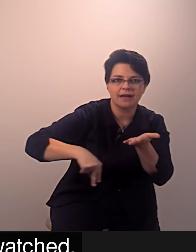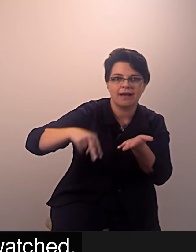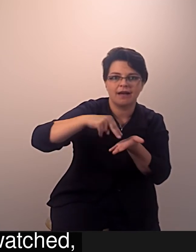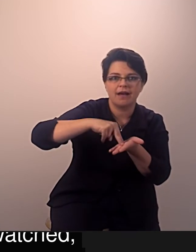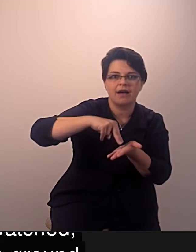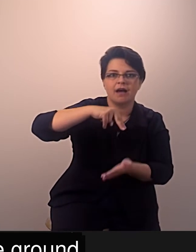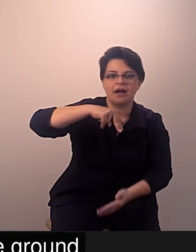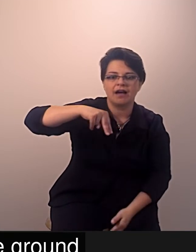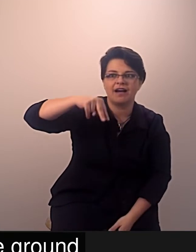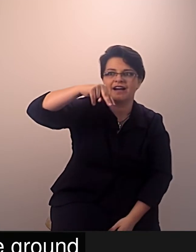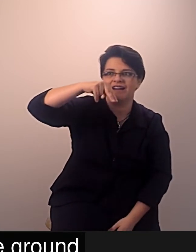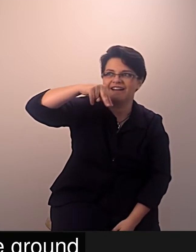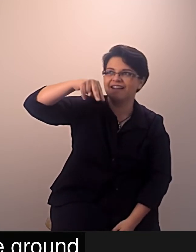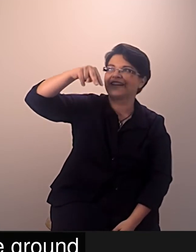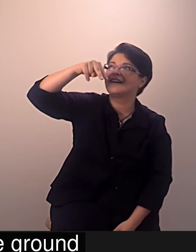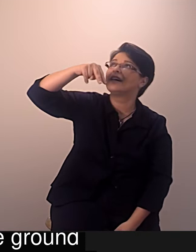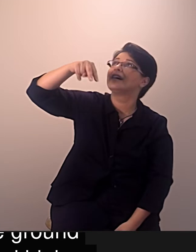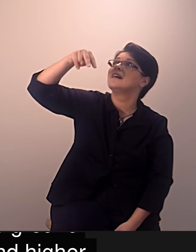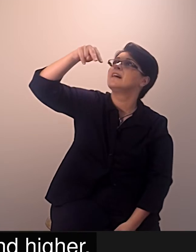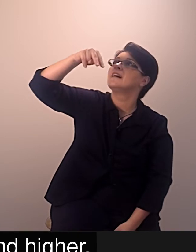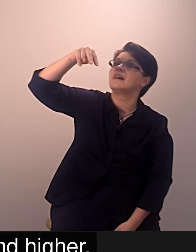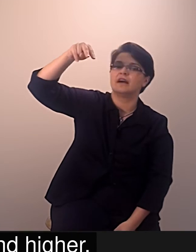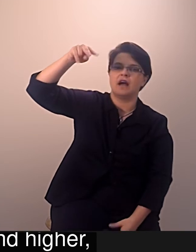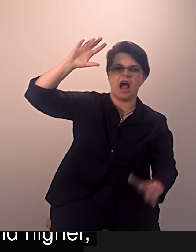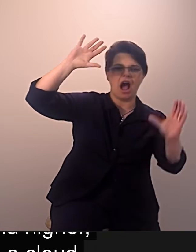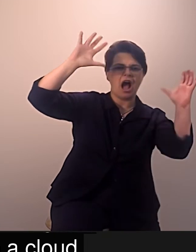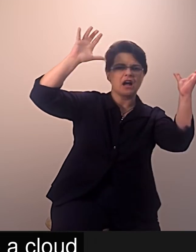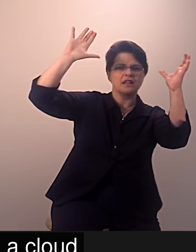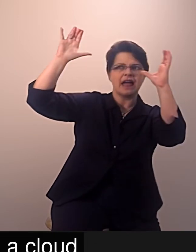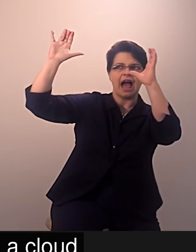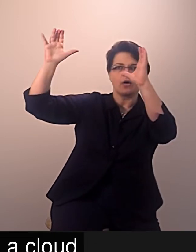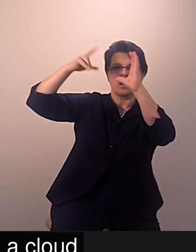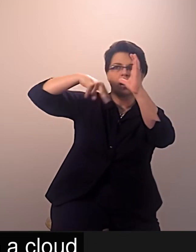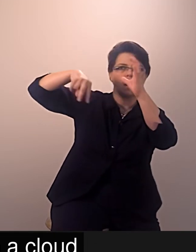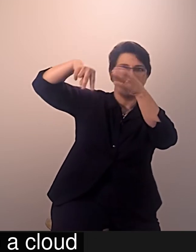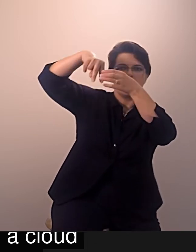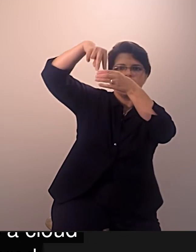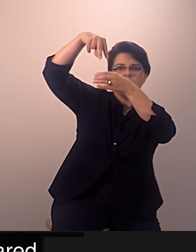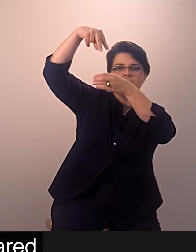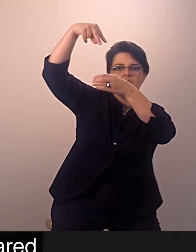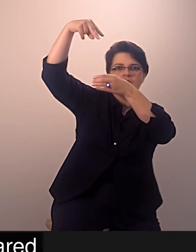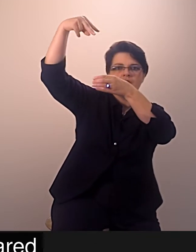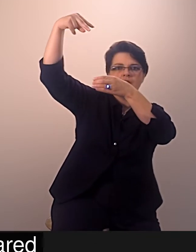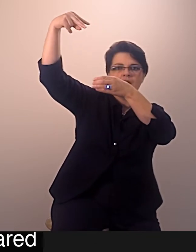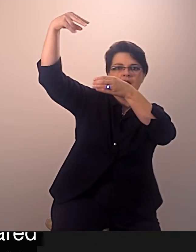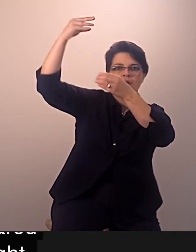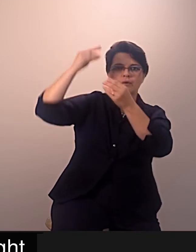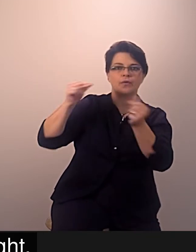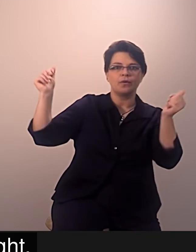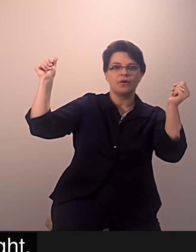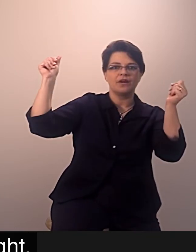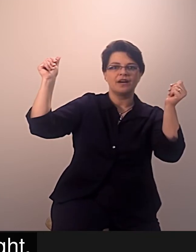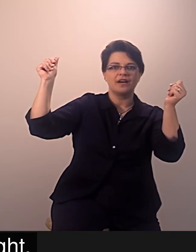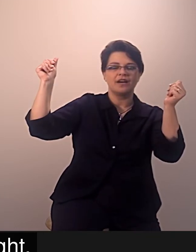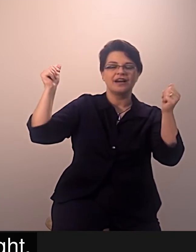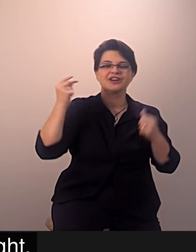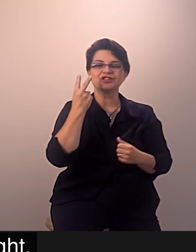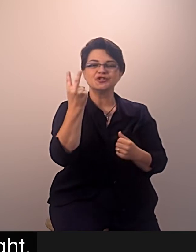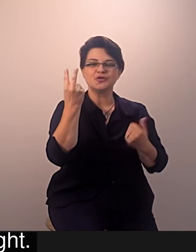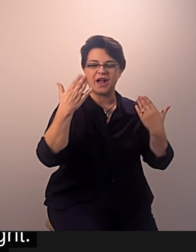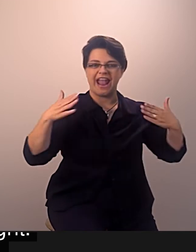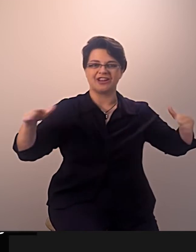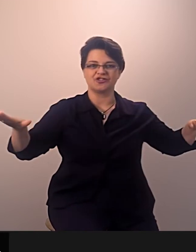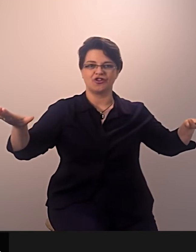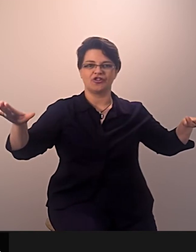and higher, until he went into a cloud and disappeared from their sight. Just then, two angels